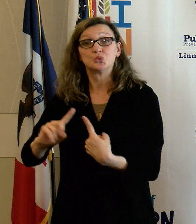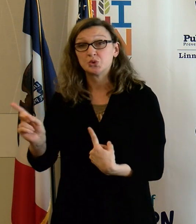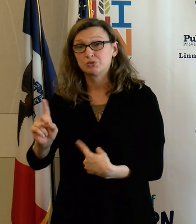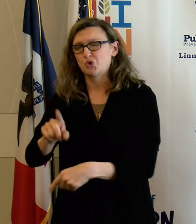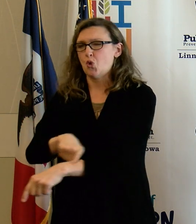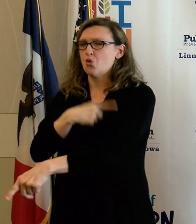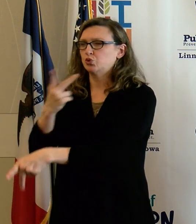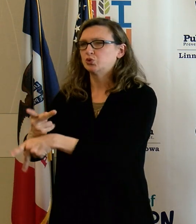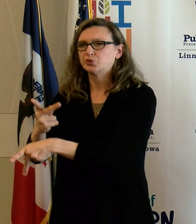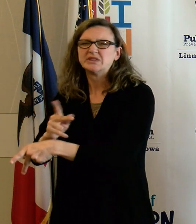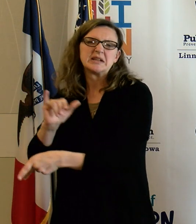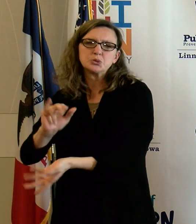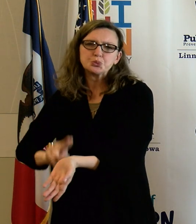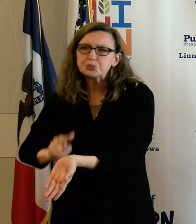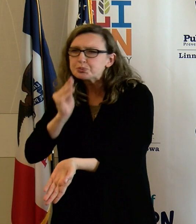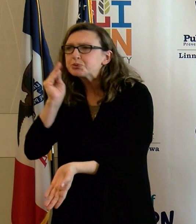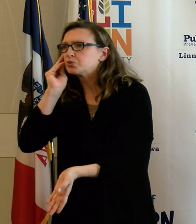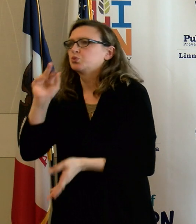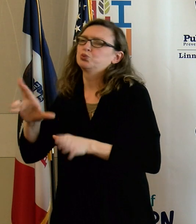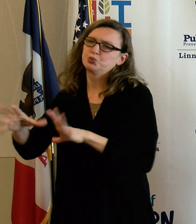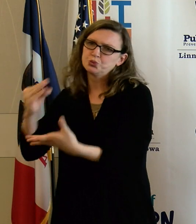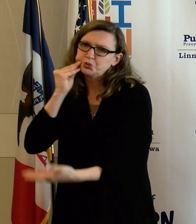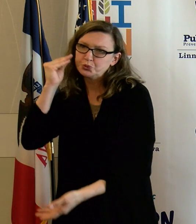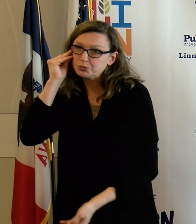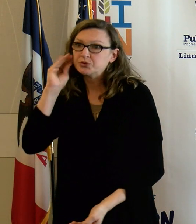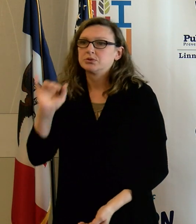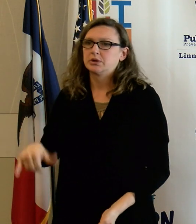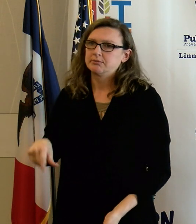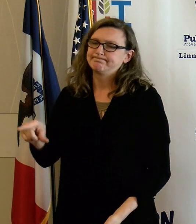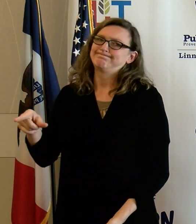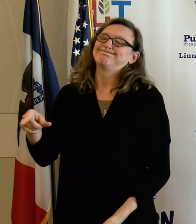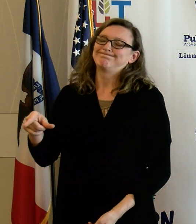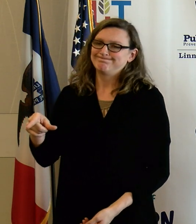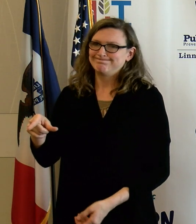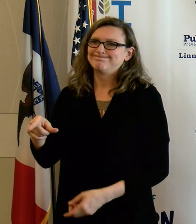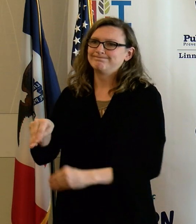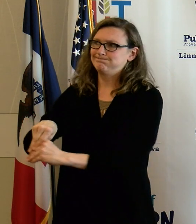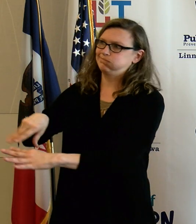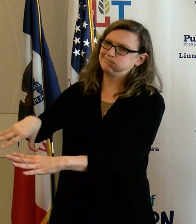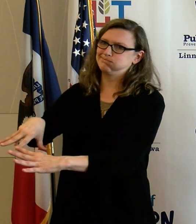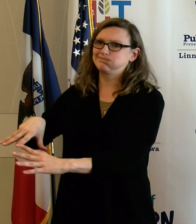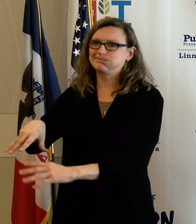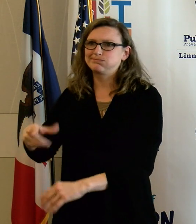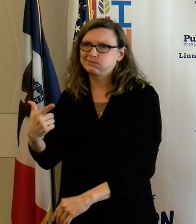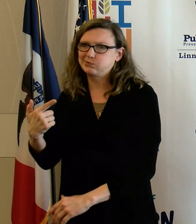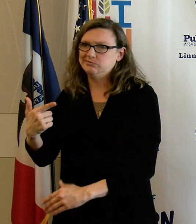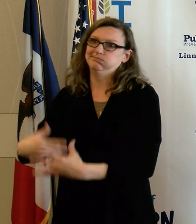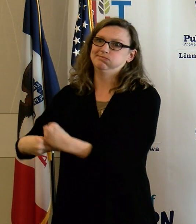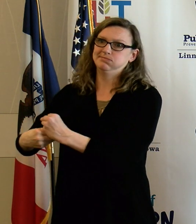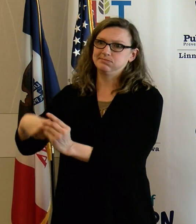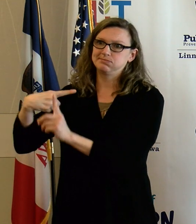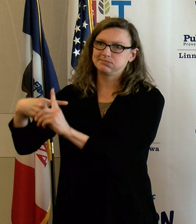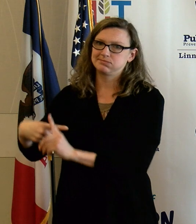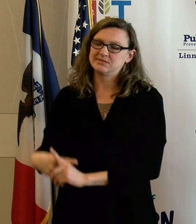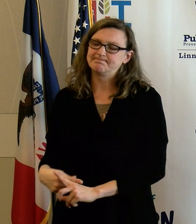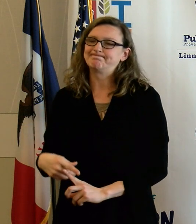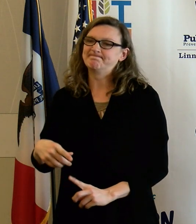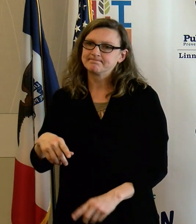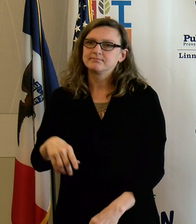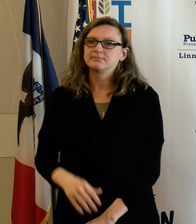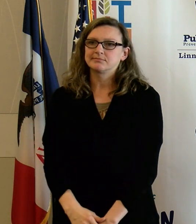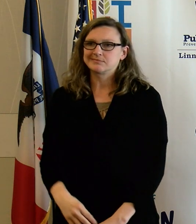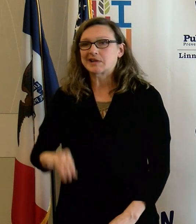Public Health and Linn County Public Health are working closely with this facility to assess the needs